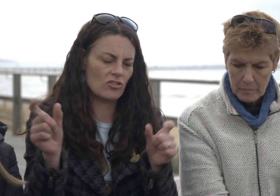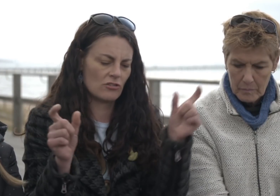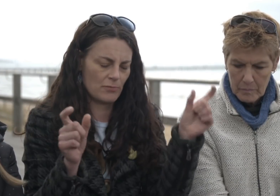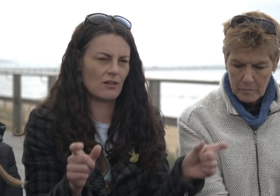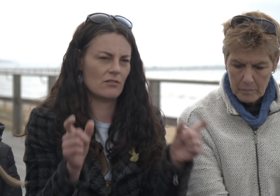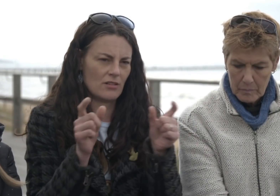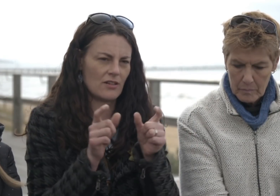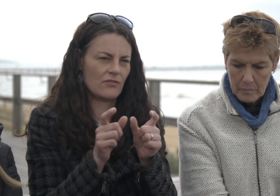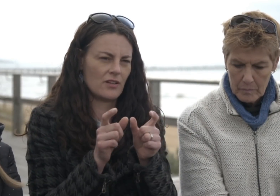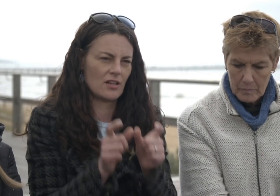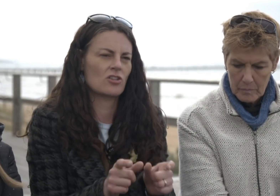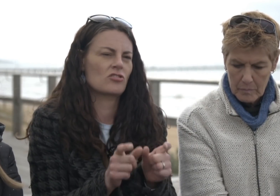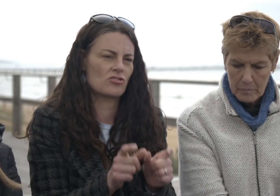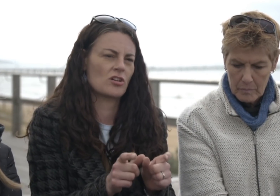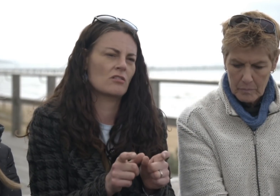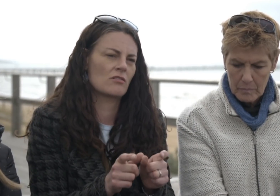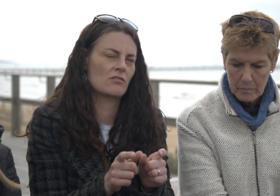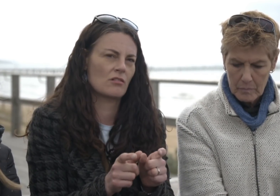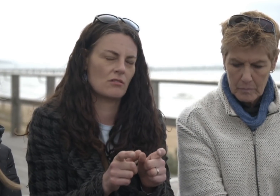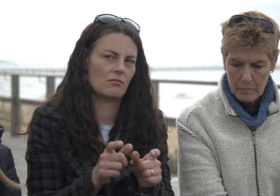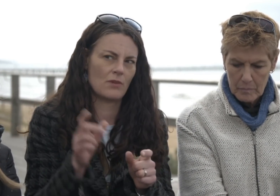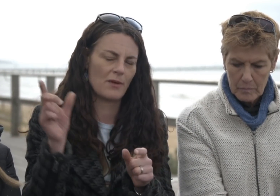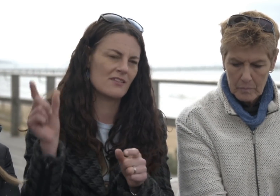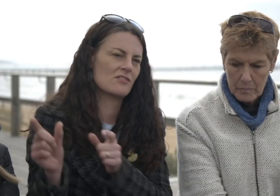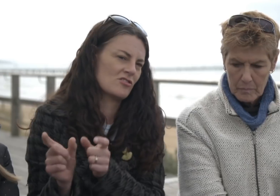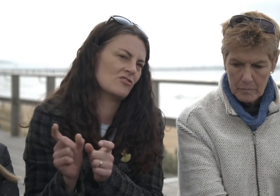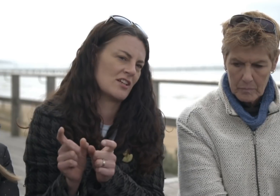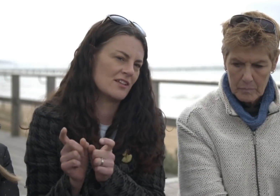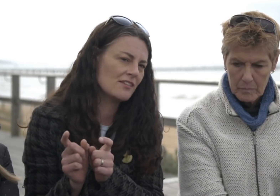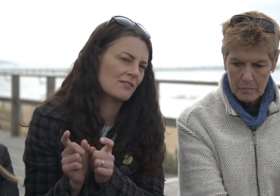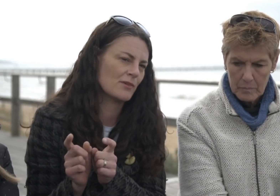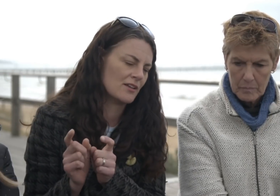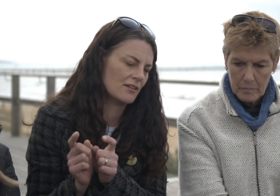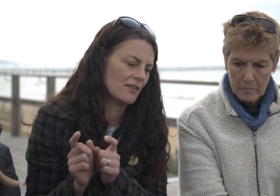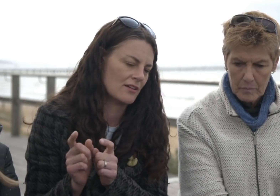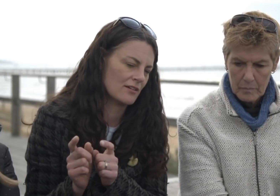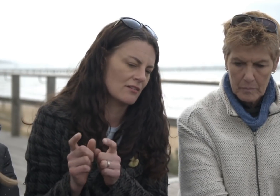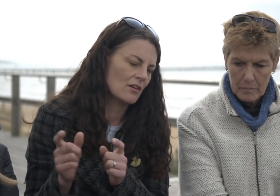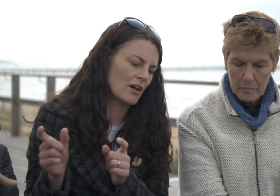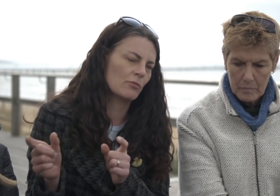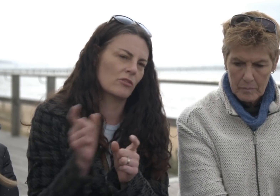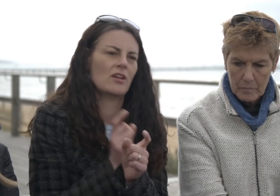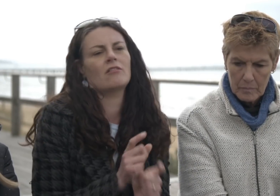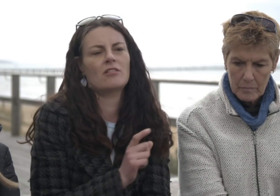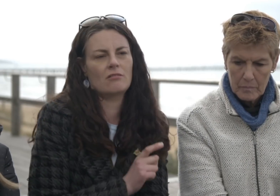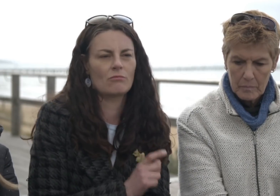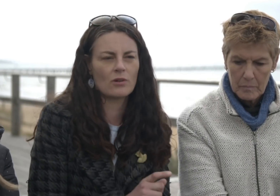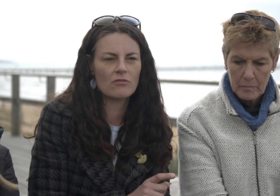each parent to have an Usher's child. So mum has the 2 genes, meaning that I would have inherited one of